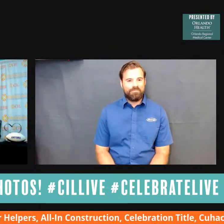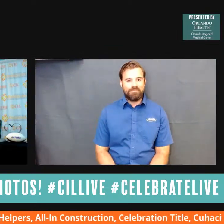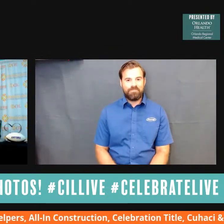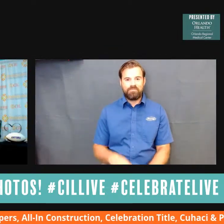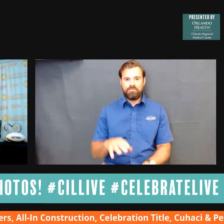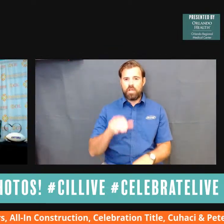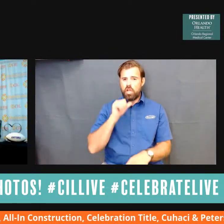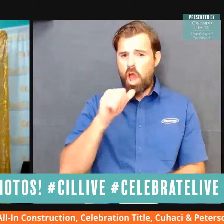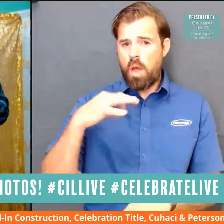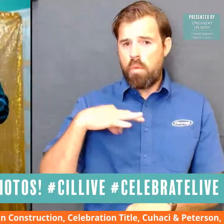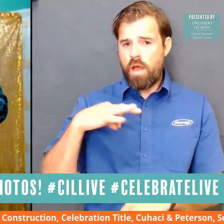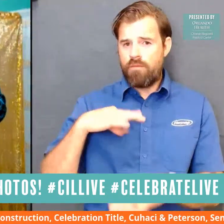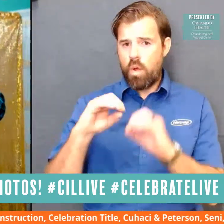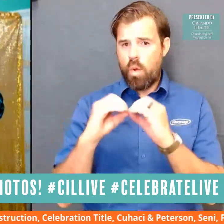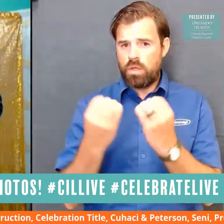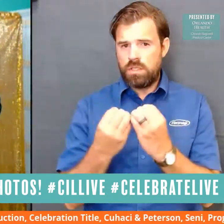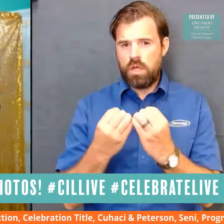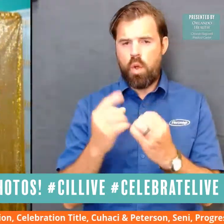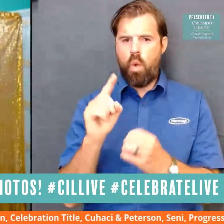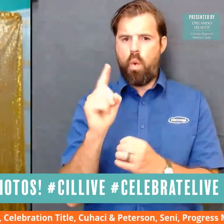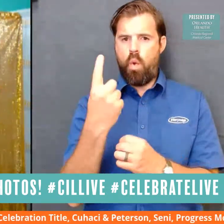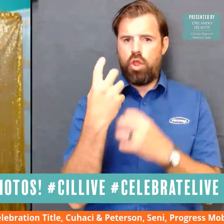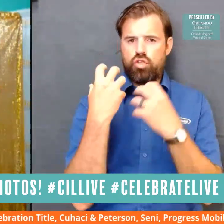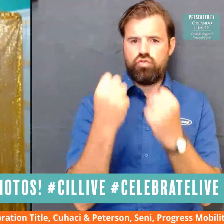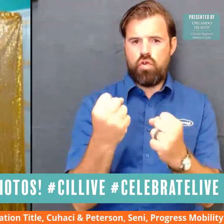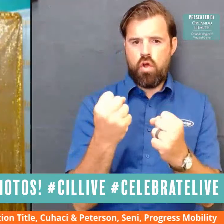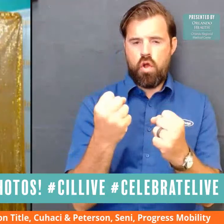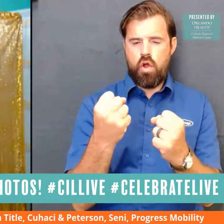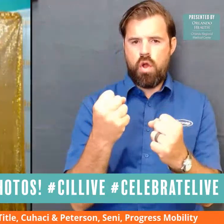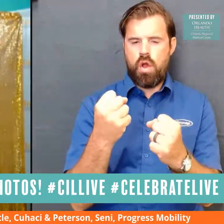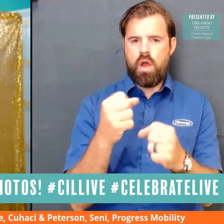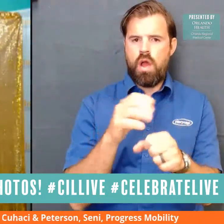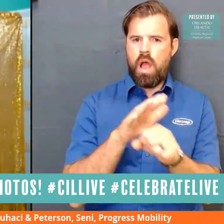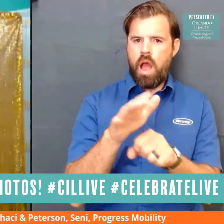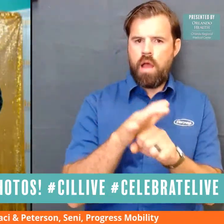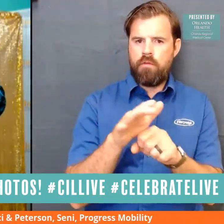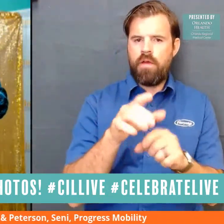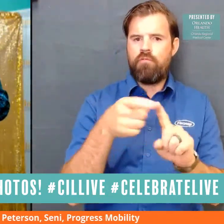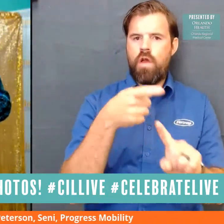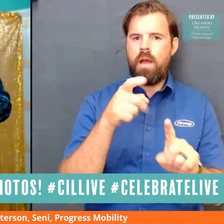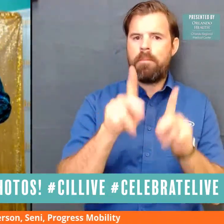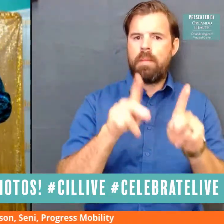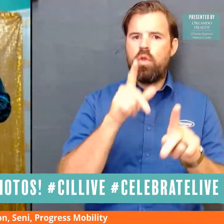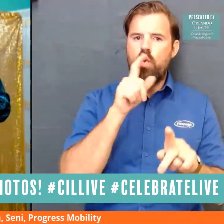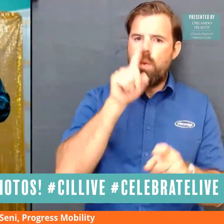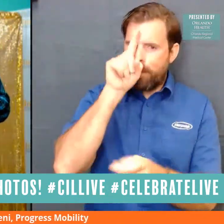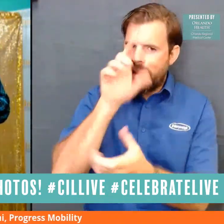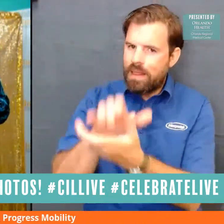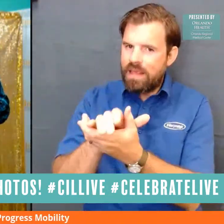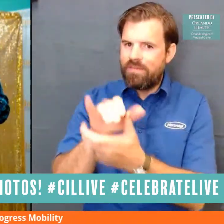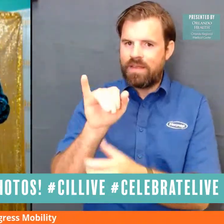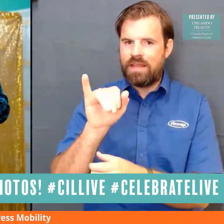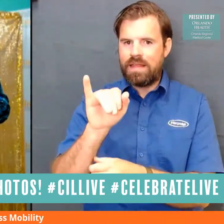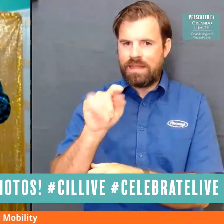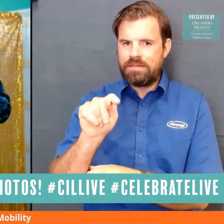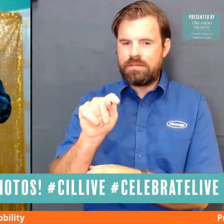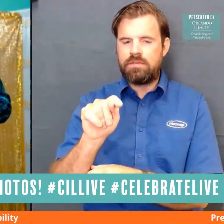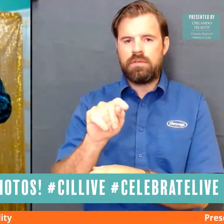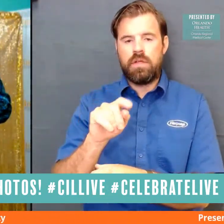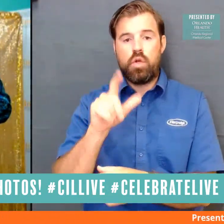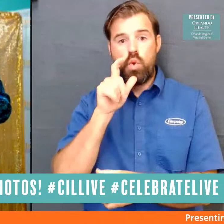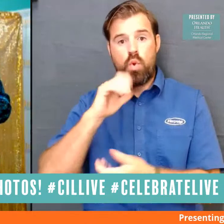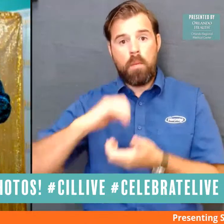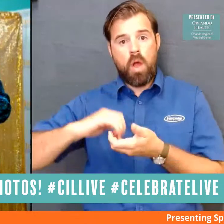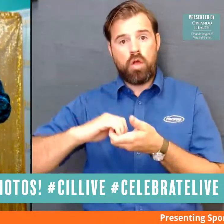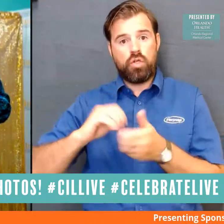A nonprofit organization is only as strong as those who believe in it. And their continued dedication and partnership with CIL,